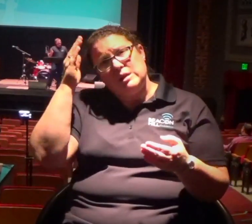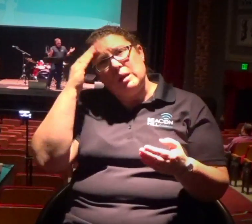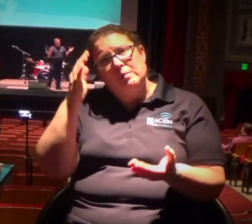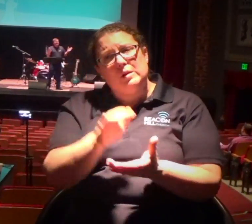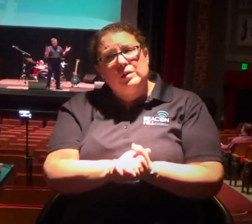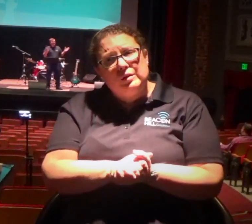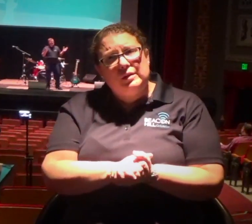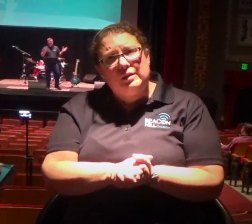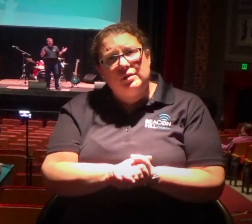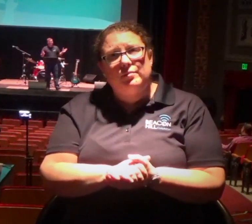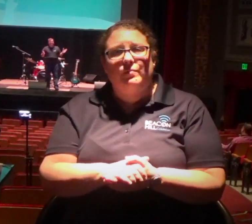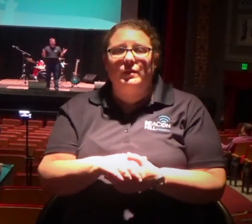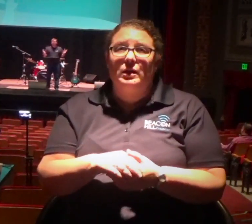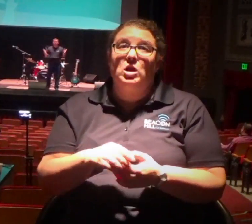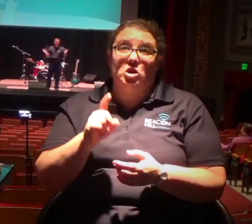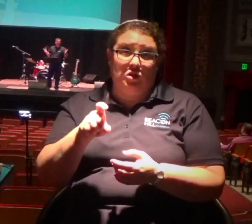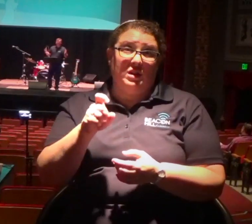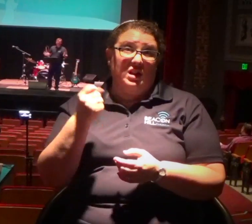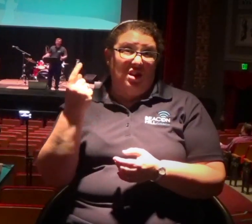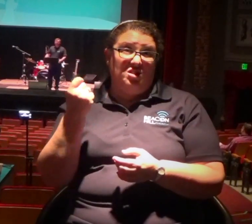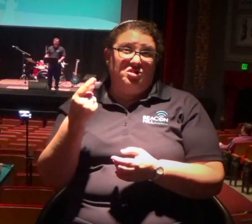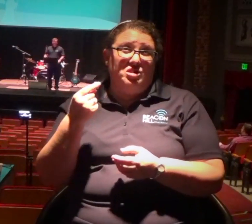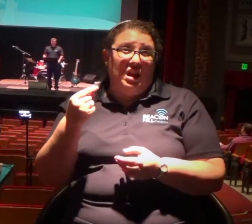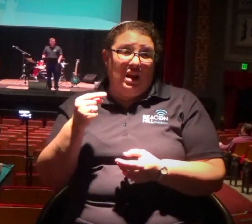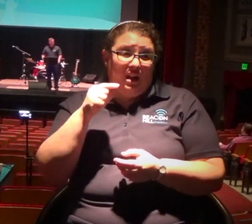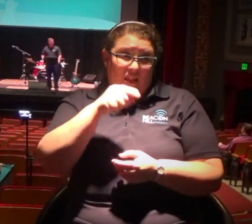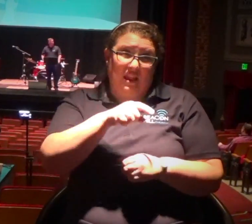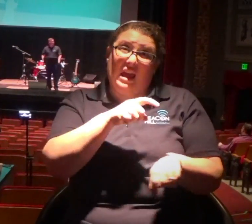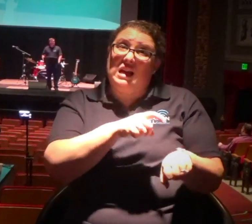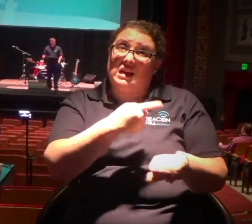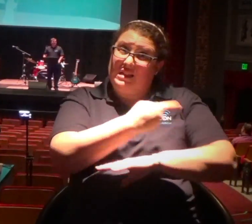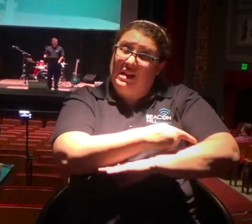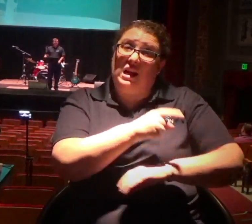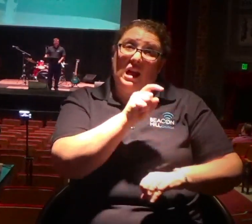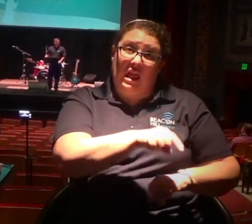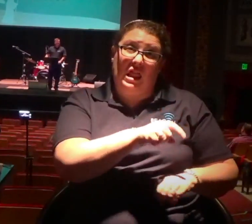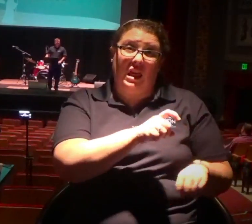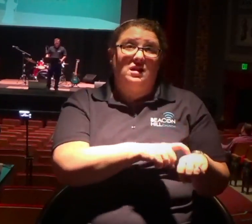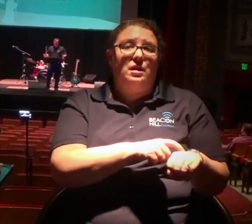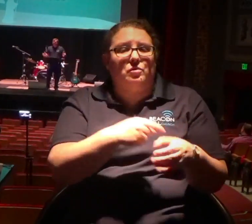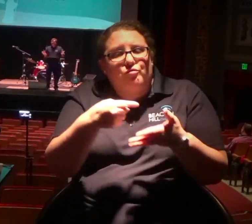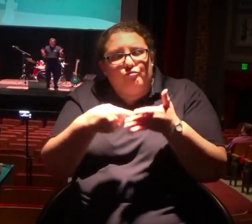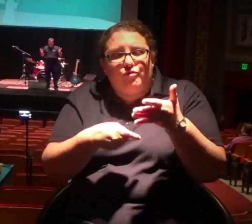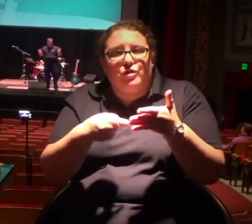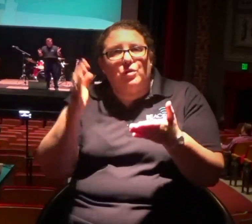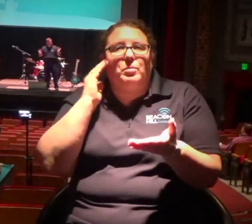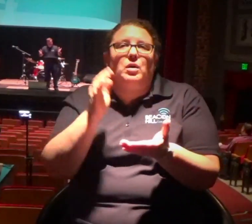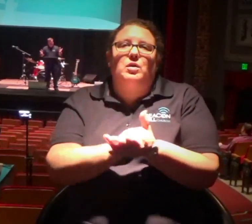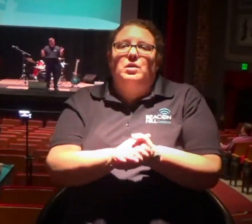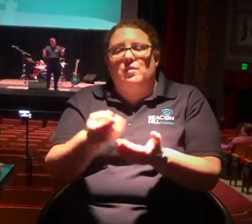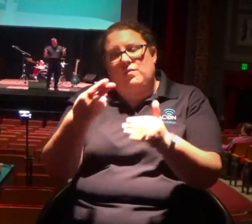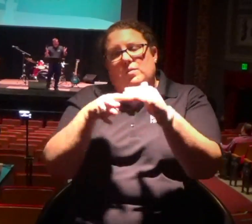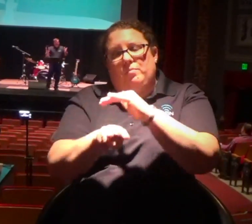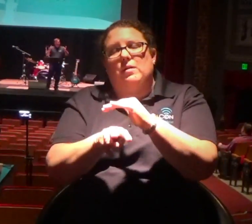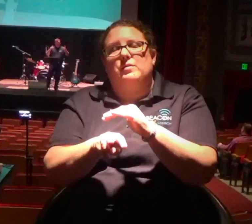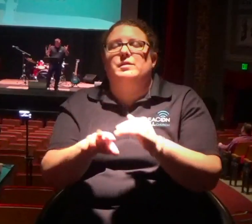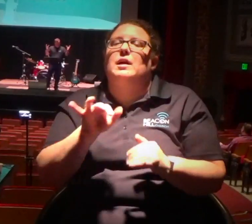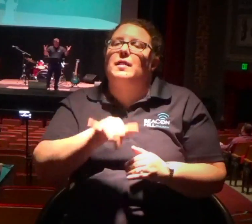in this day and time, few believed the prophecies that were being said. In the days of Jesus, the rulers